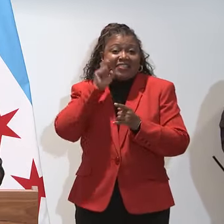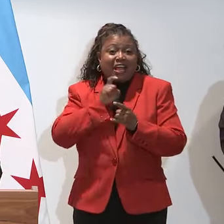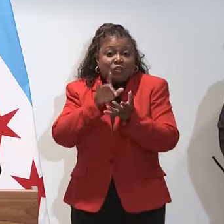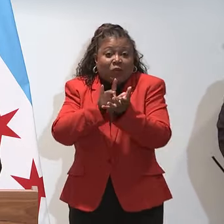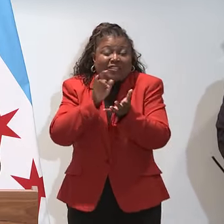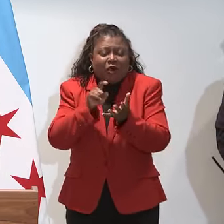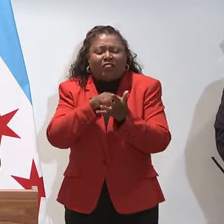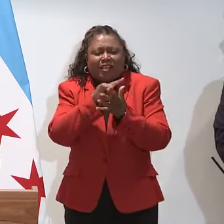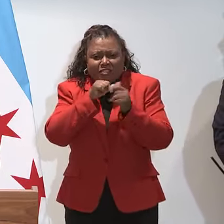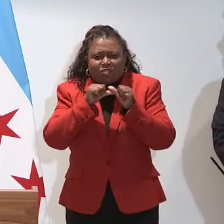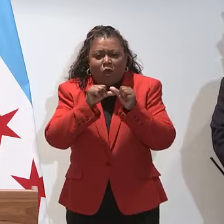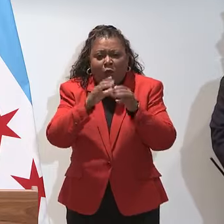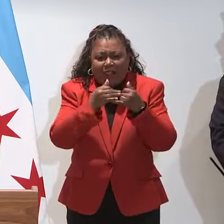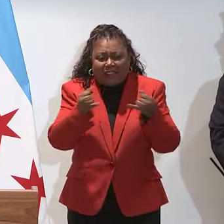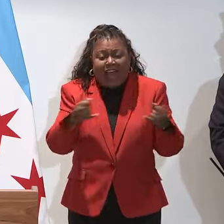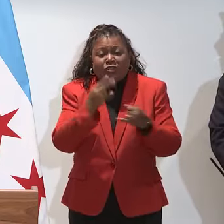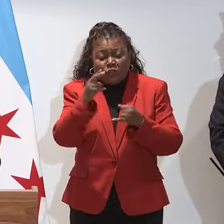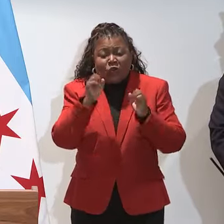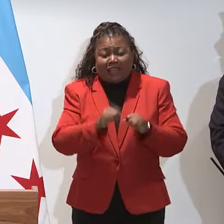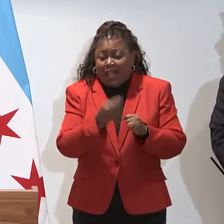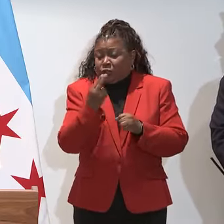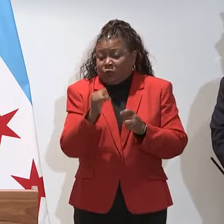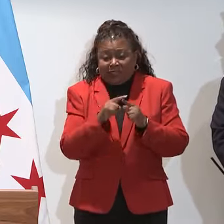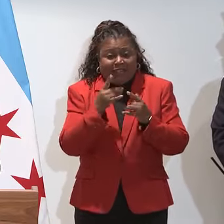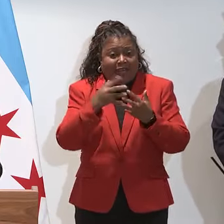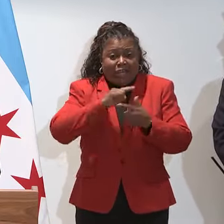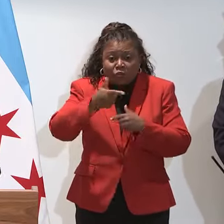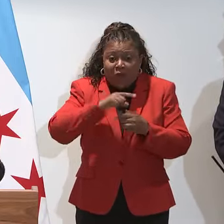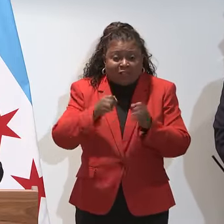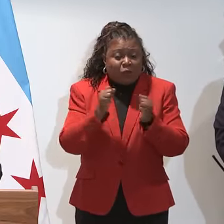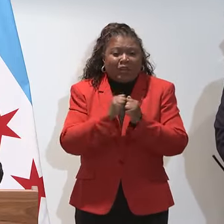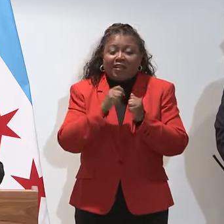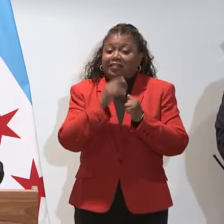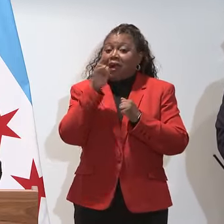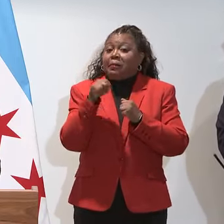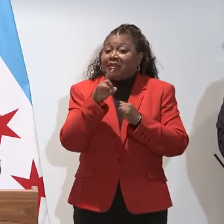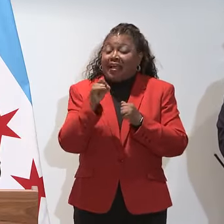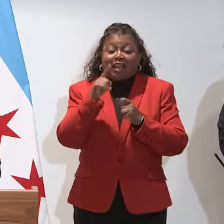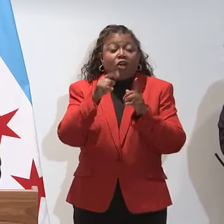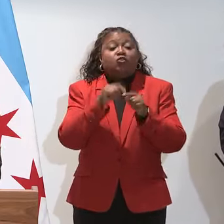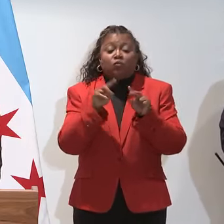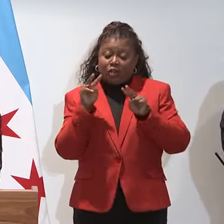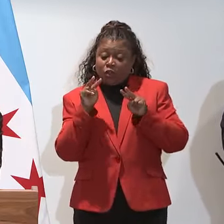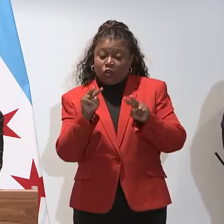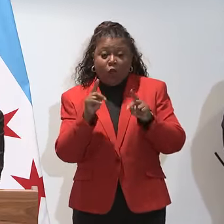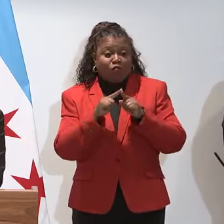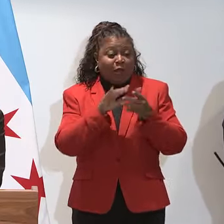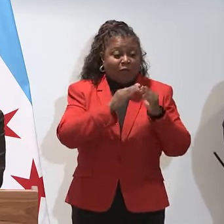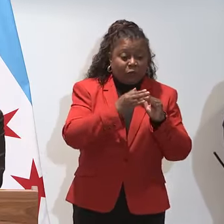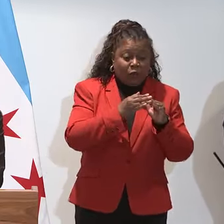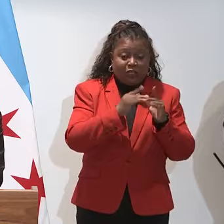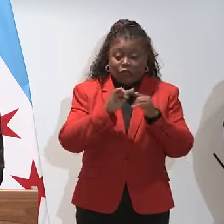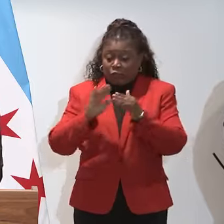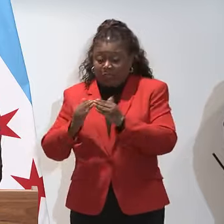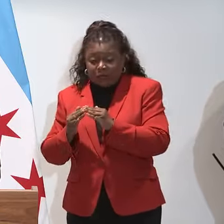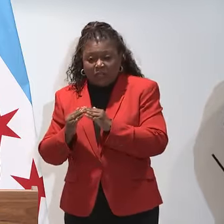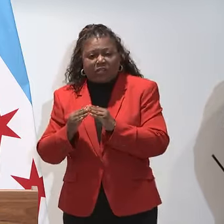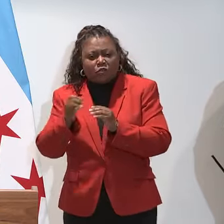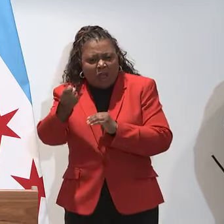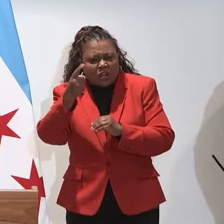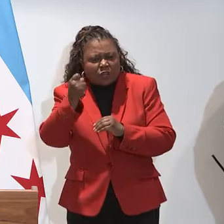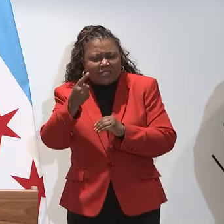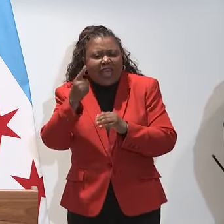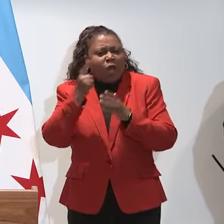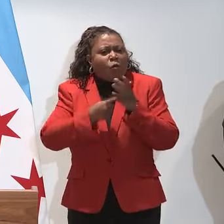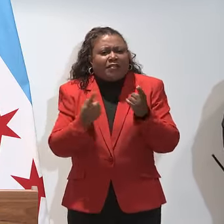assault. This is online. You can use it interactively. It's updated. And you can go from community to community to